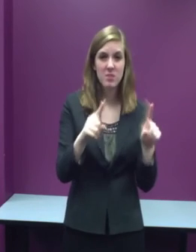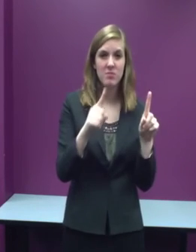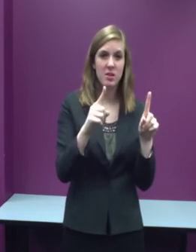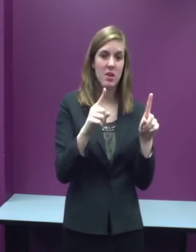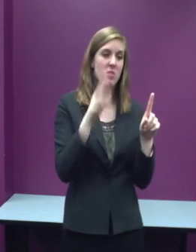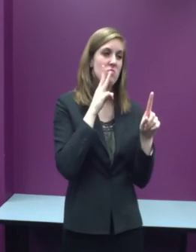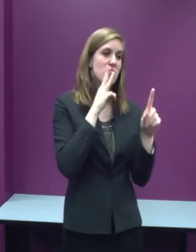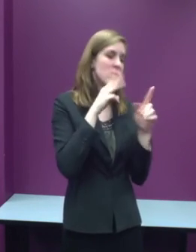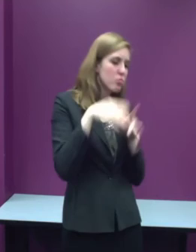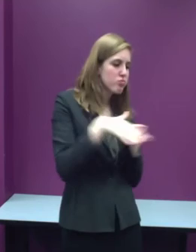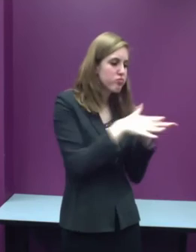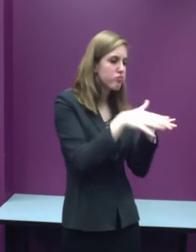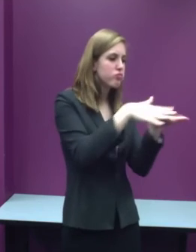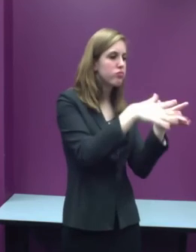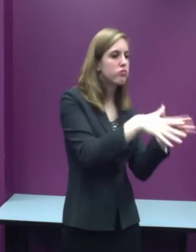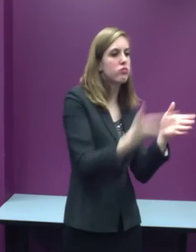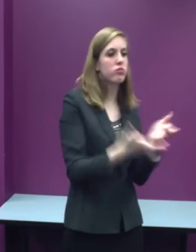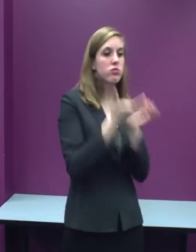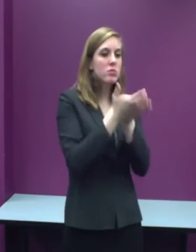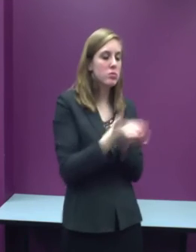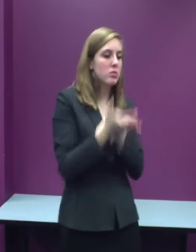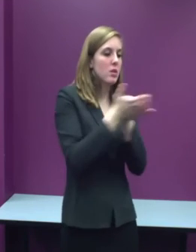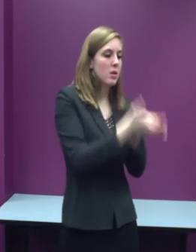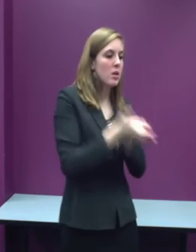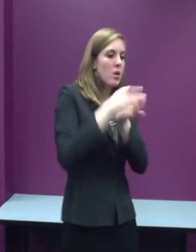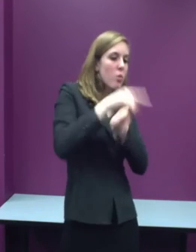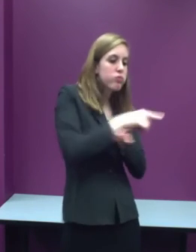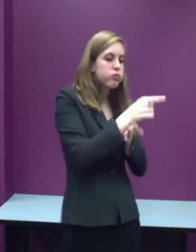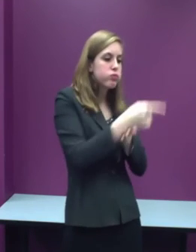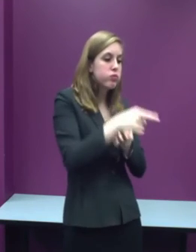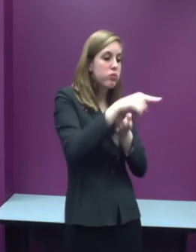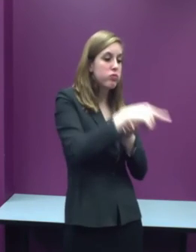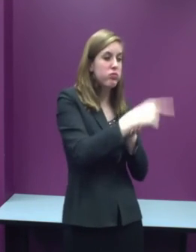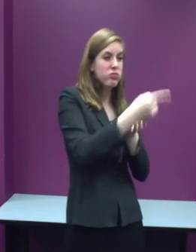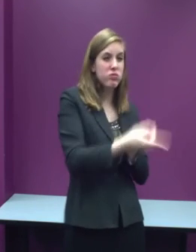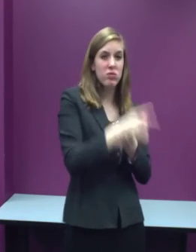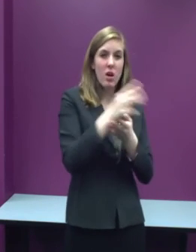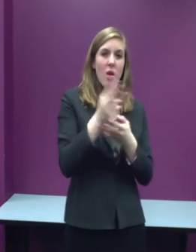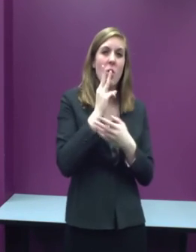so dangerous the nearby tribes gathered to watch the white men drown.